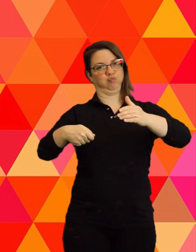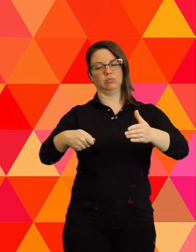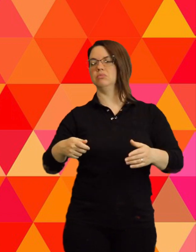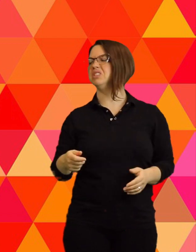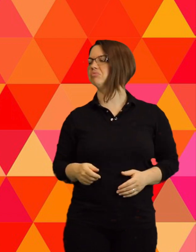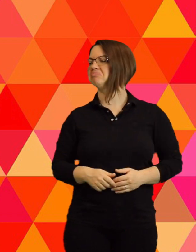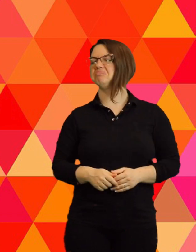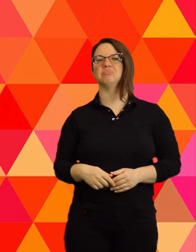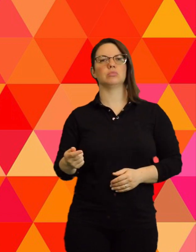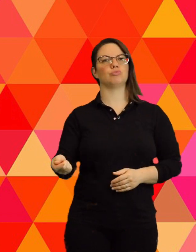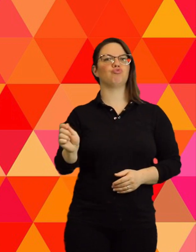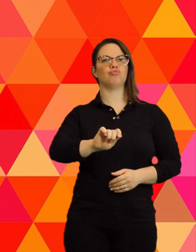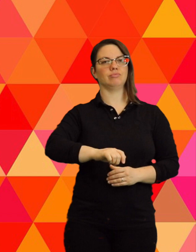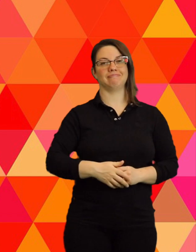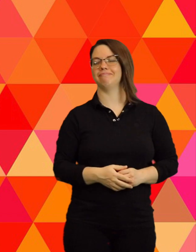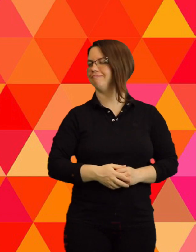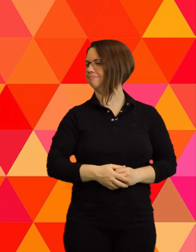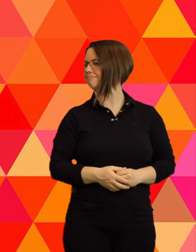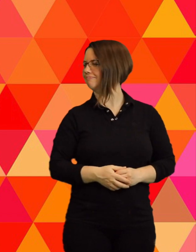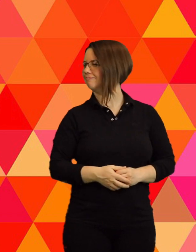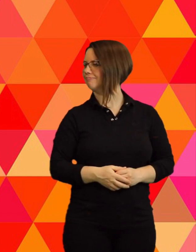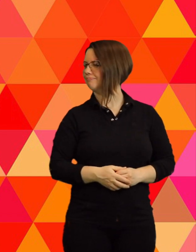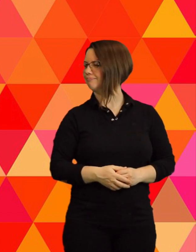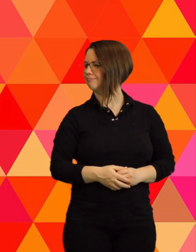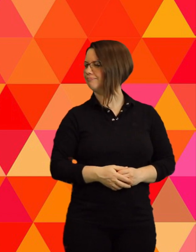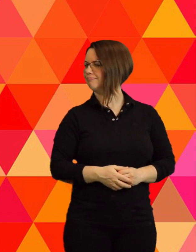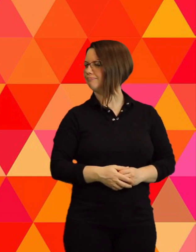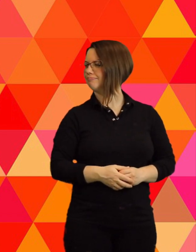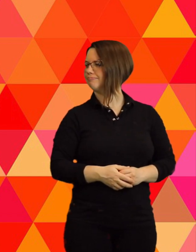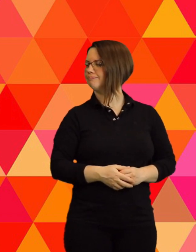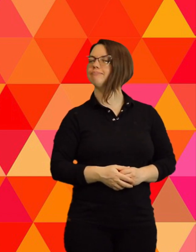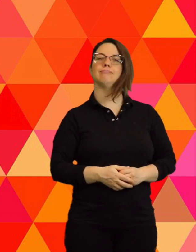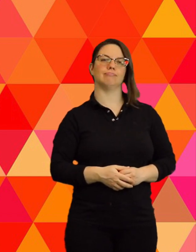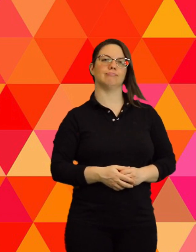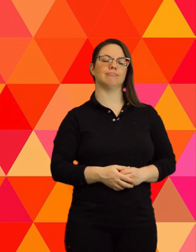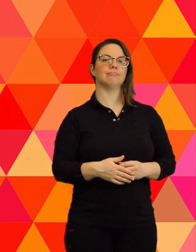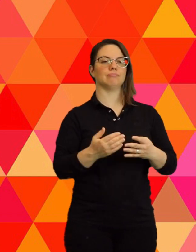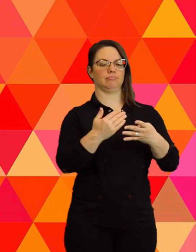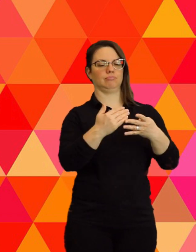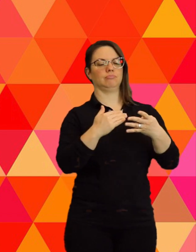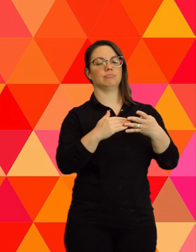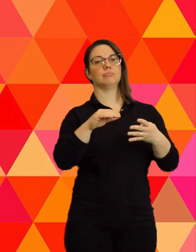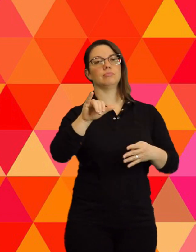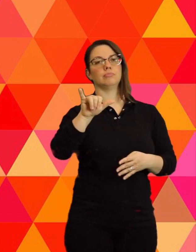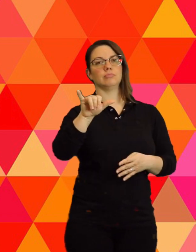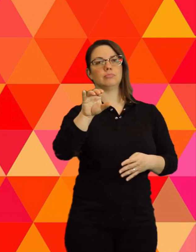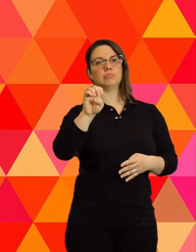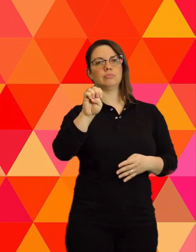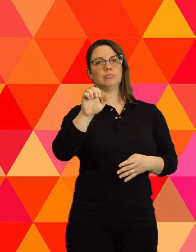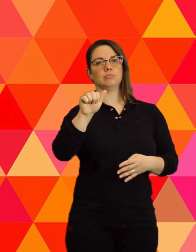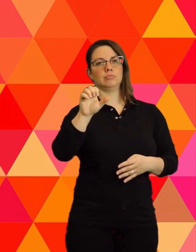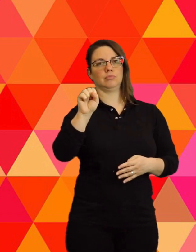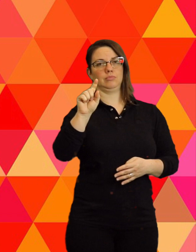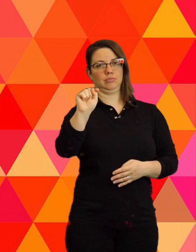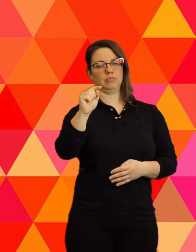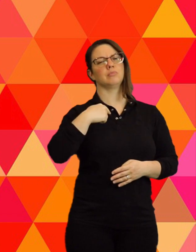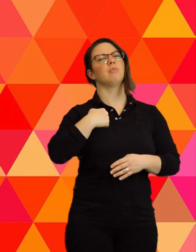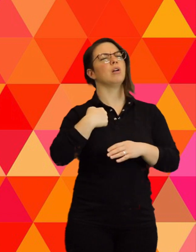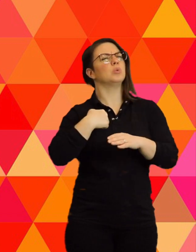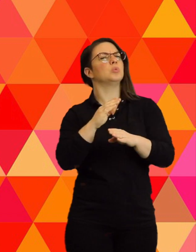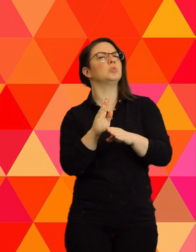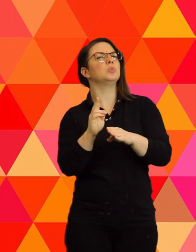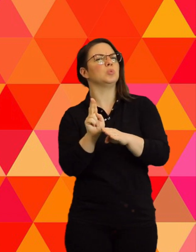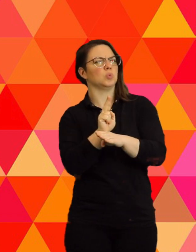into the flour. I use a little bit of yeast. You don't have to with the same recipe. If you don't have yeast,